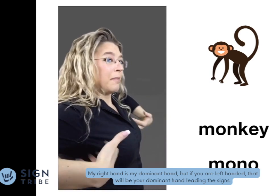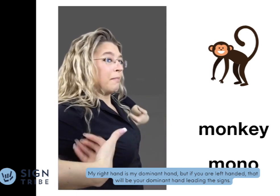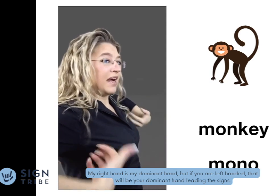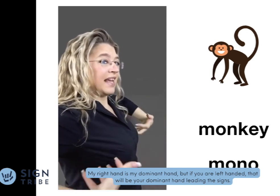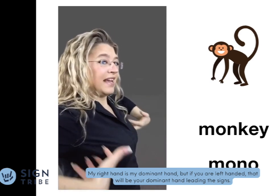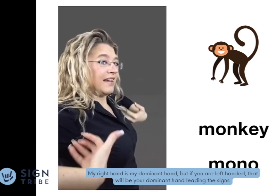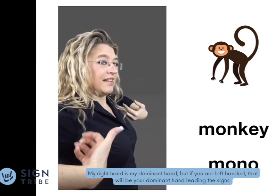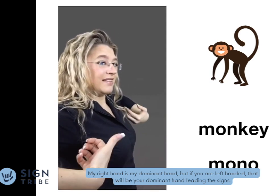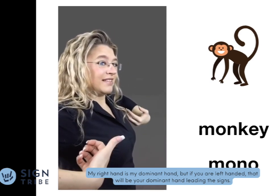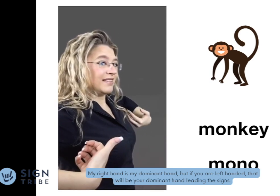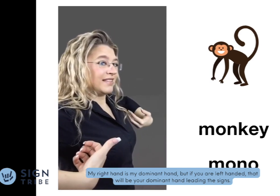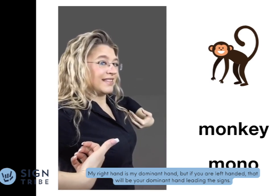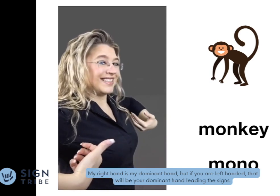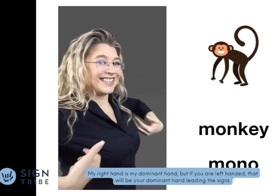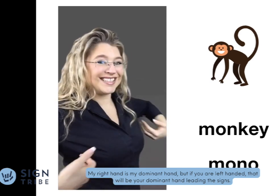Monkey.